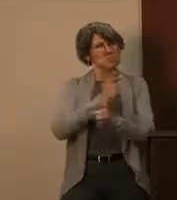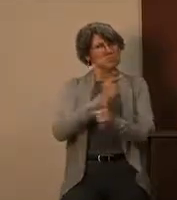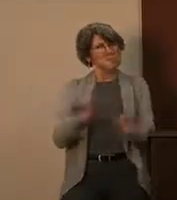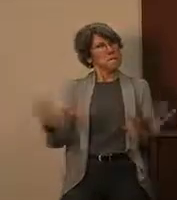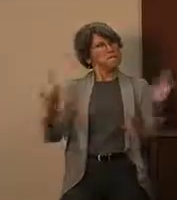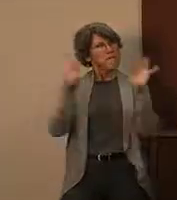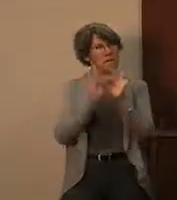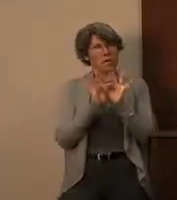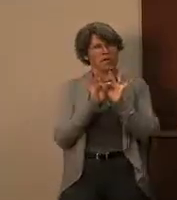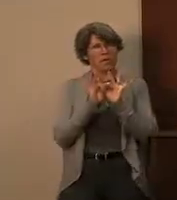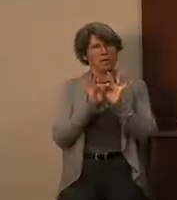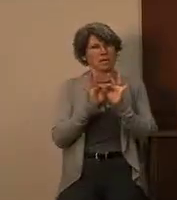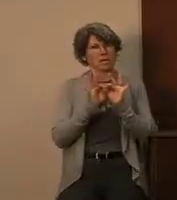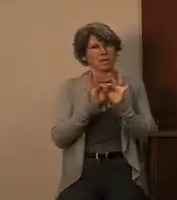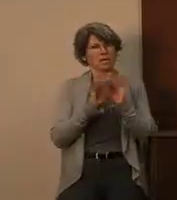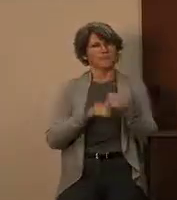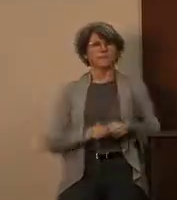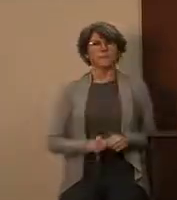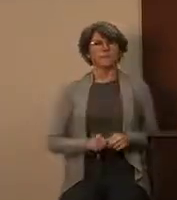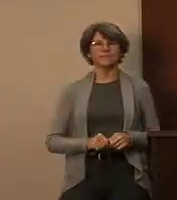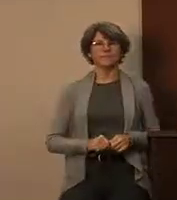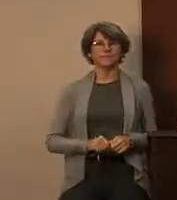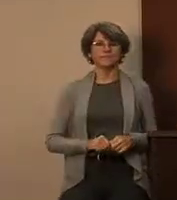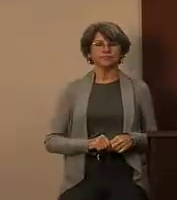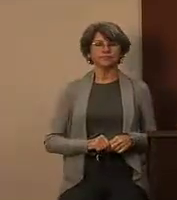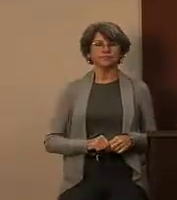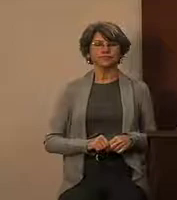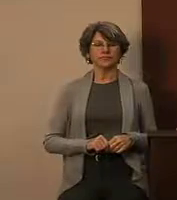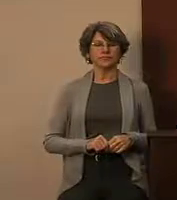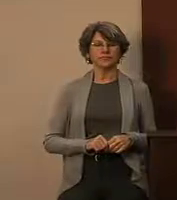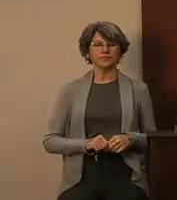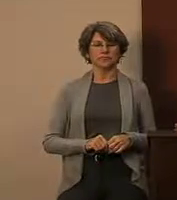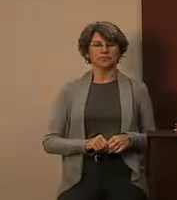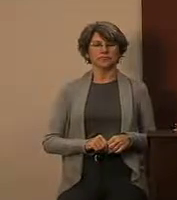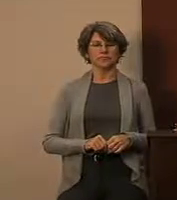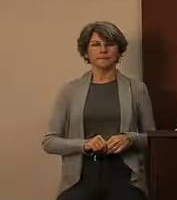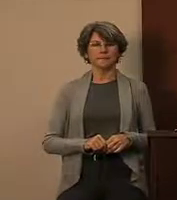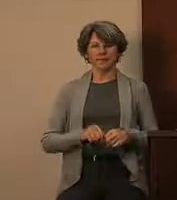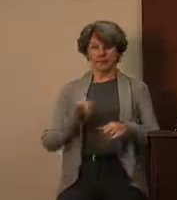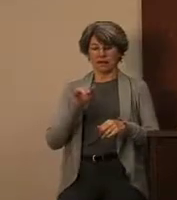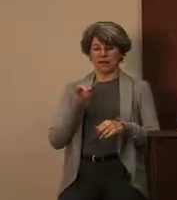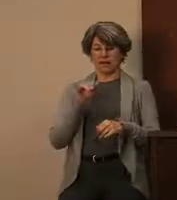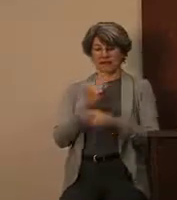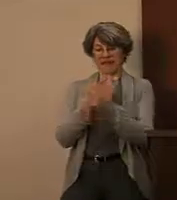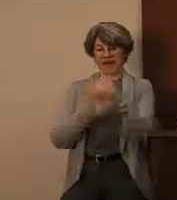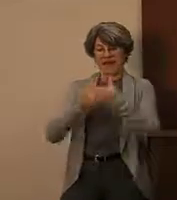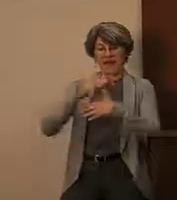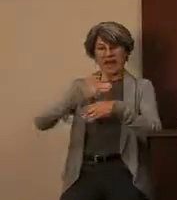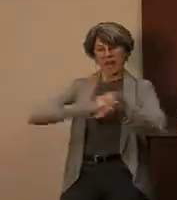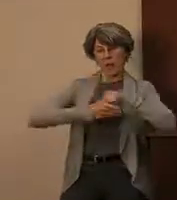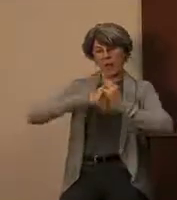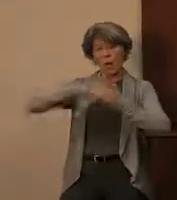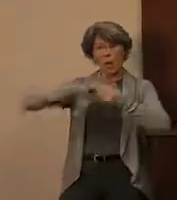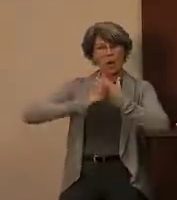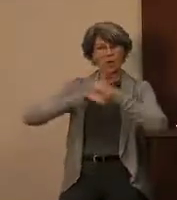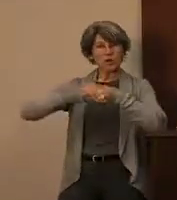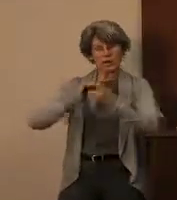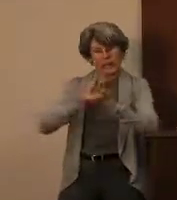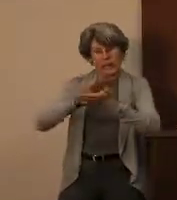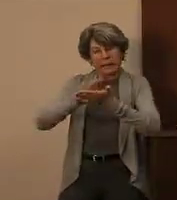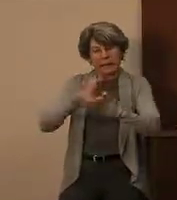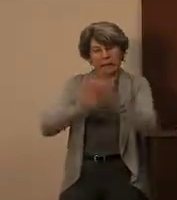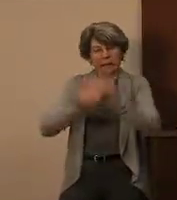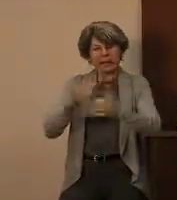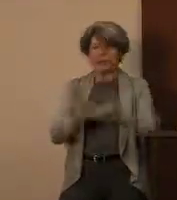very important to remember. You must do this hand hygiene, and hand washing is critical before